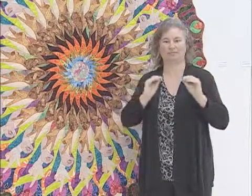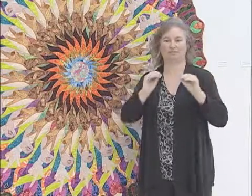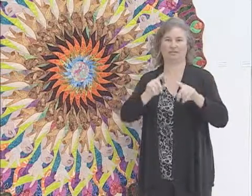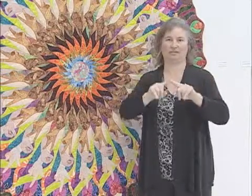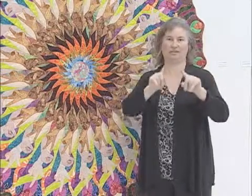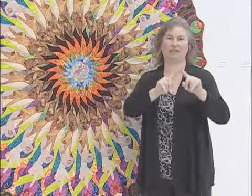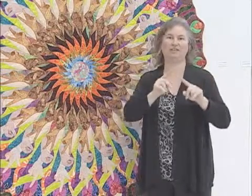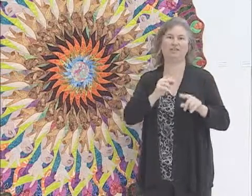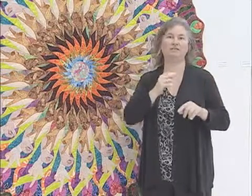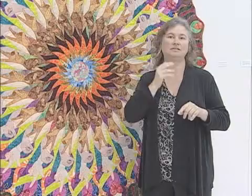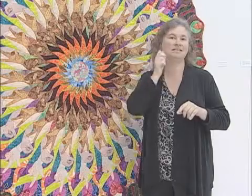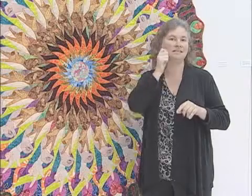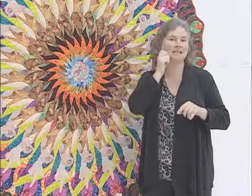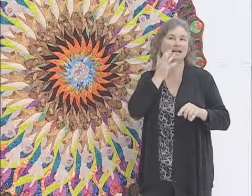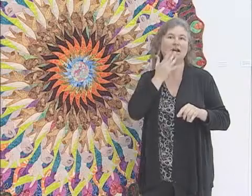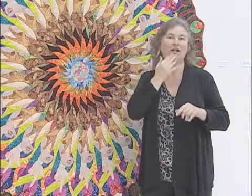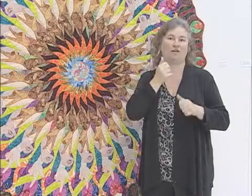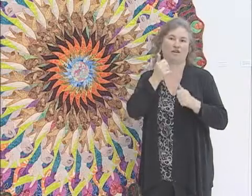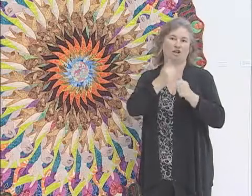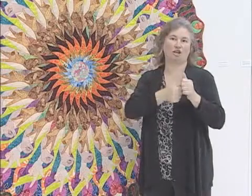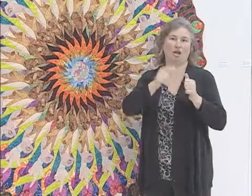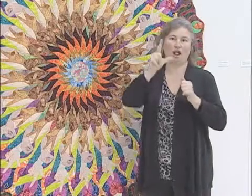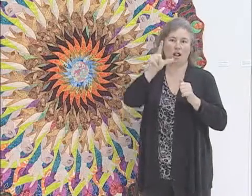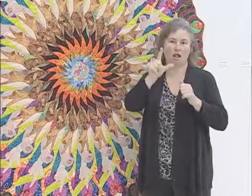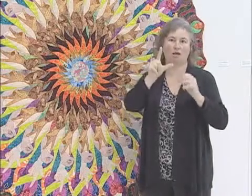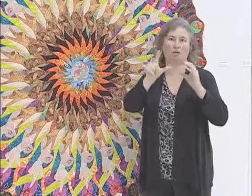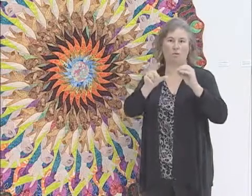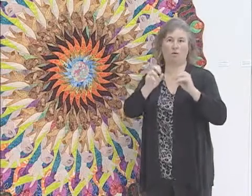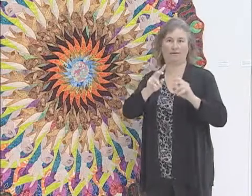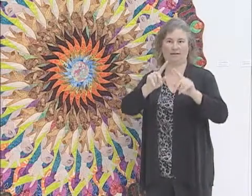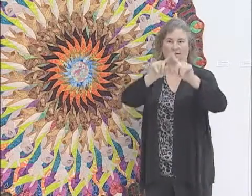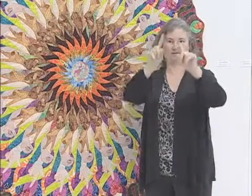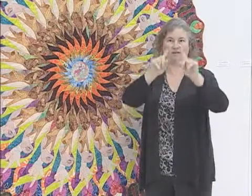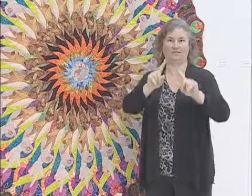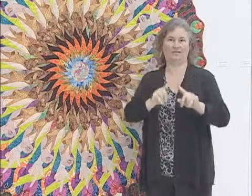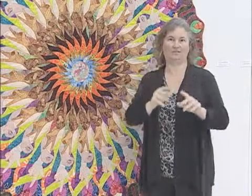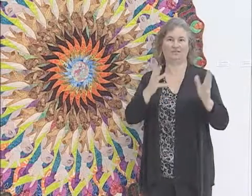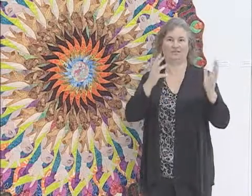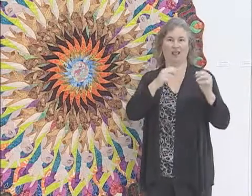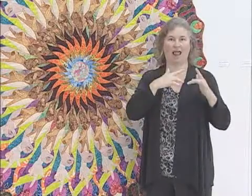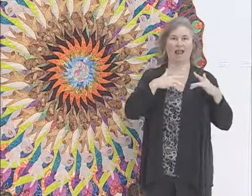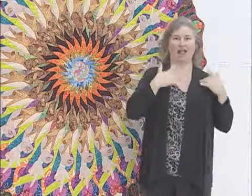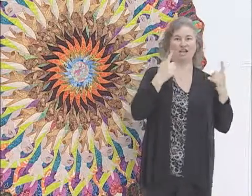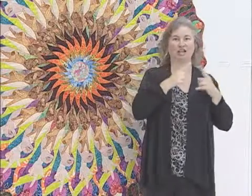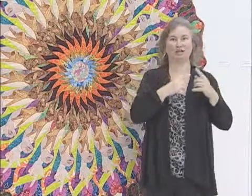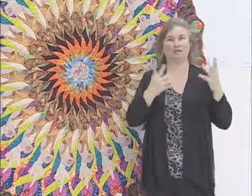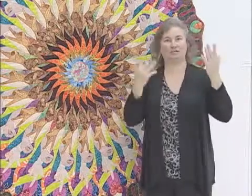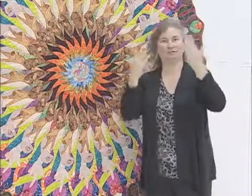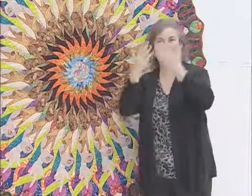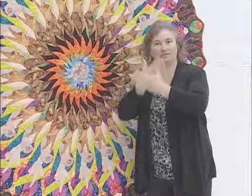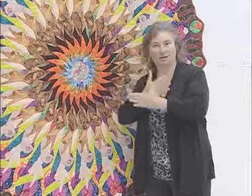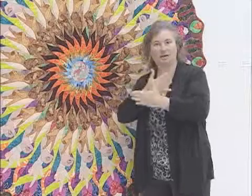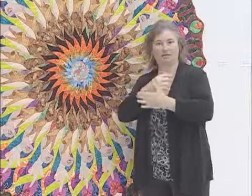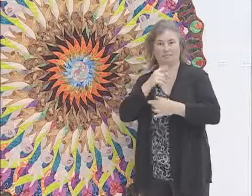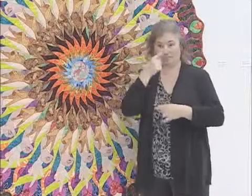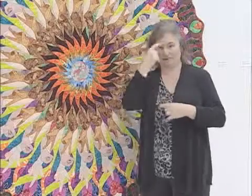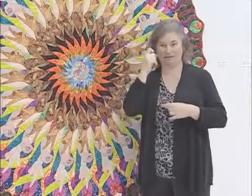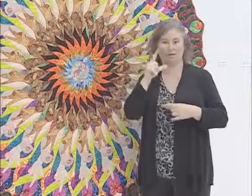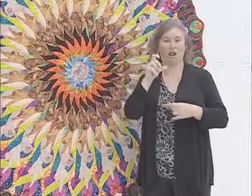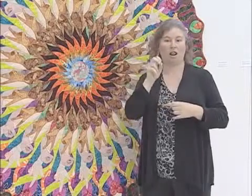I wanted to also emphasize the idea of diversity. So every letter in L-O-V-E is a different color, going